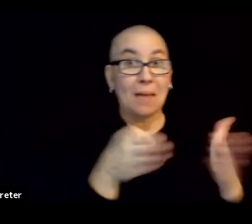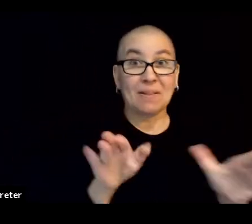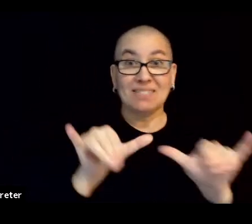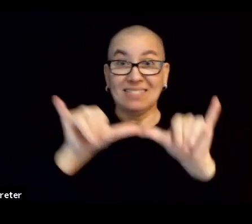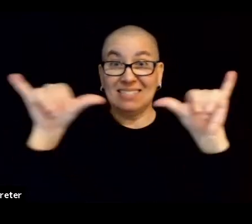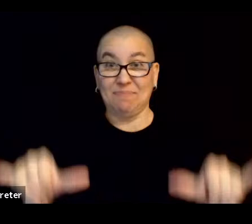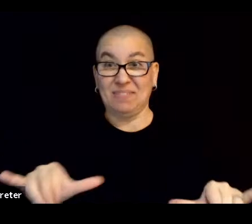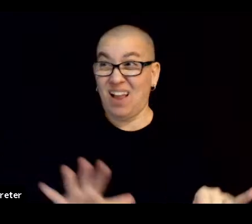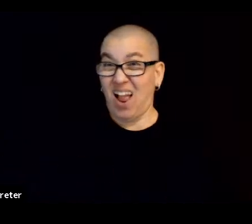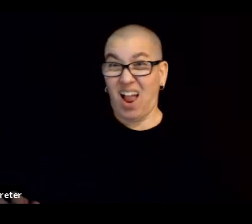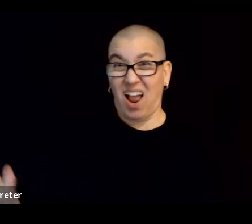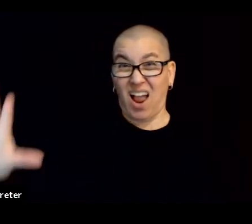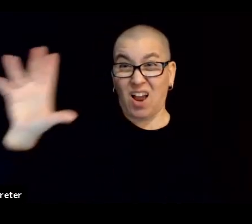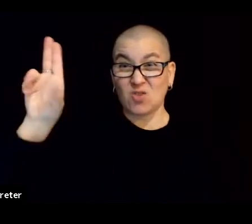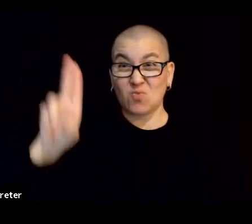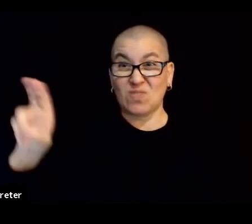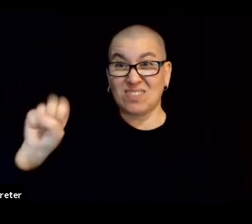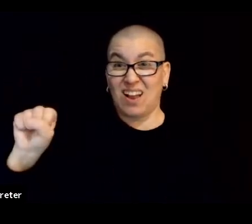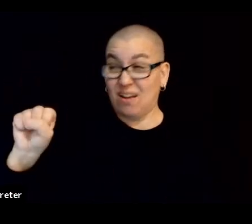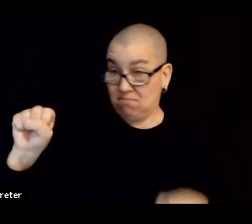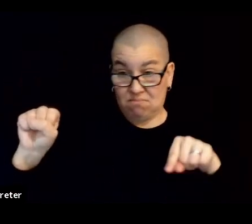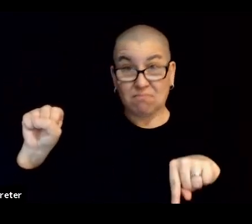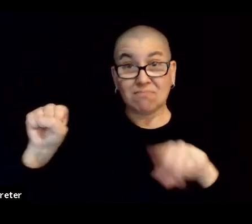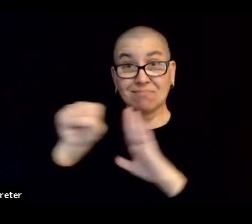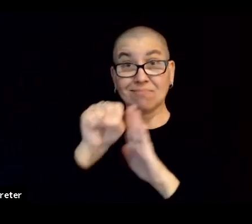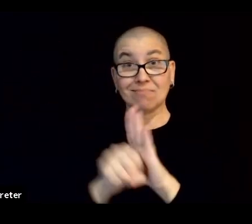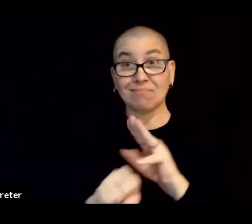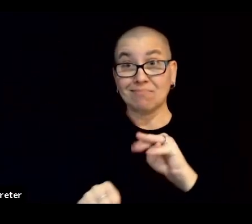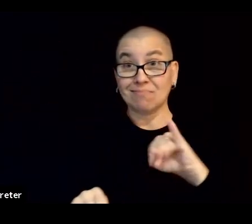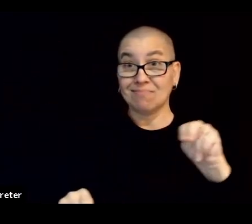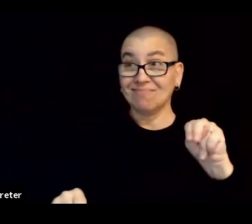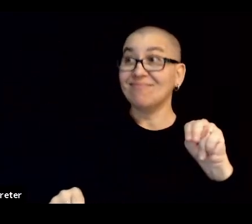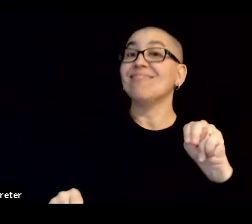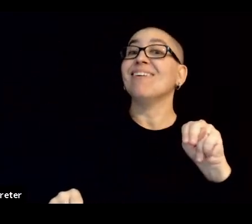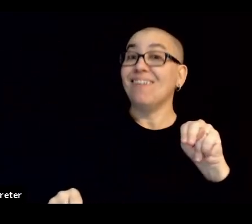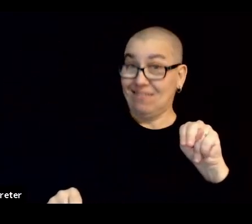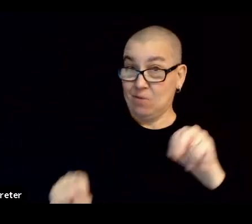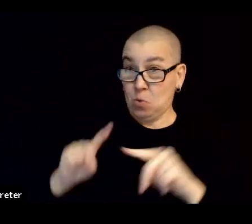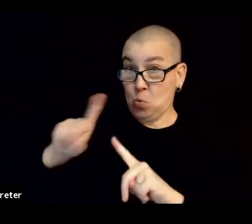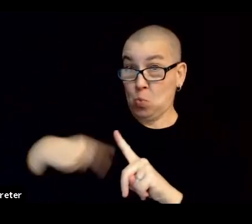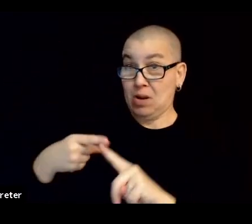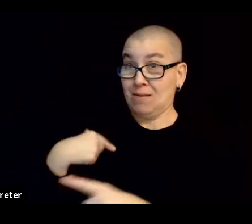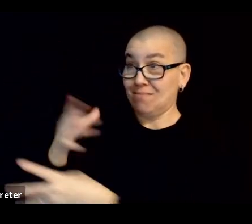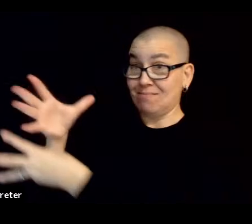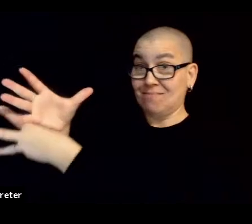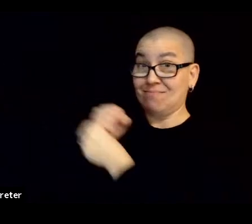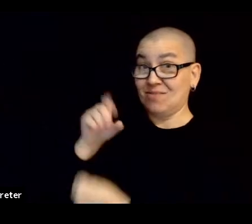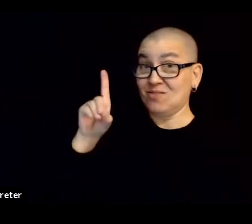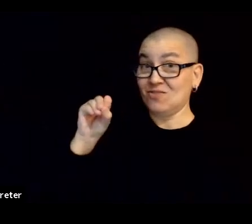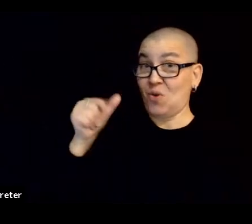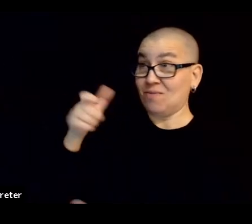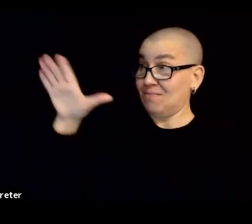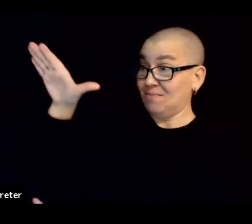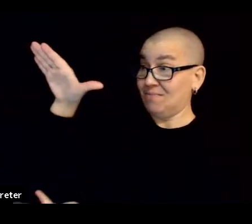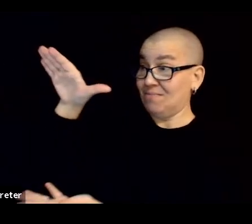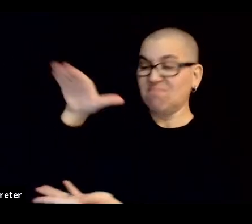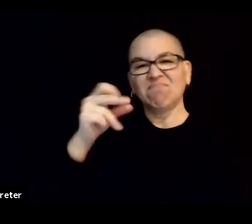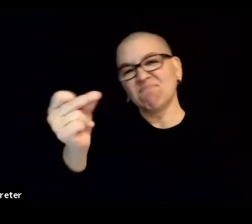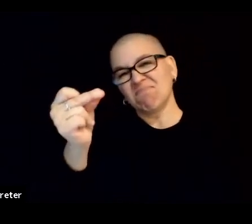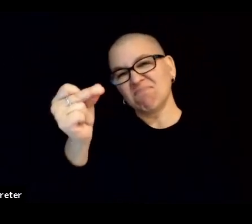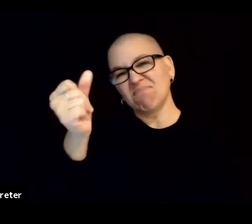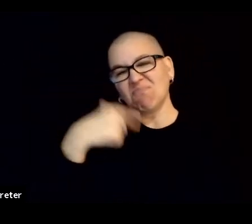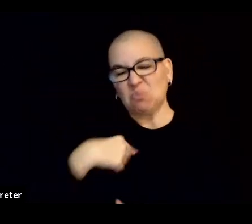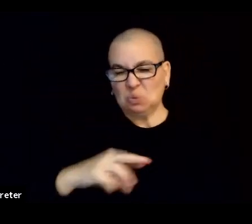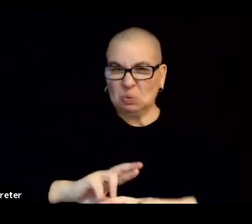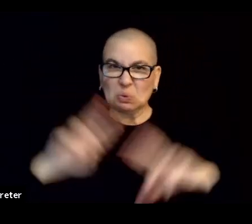vaccines coming, we can start to get at this thing. So, Teddy, with that, I would open it up for questions. Thank you, Governor. Operator, we're ready